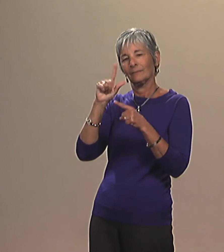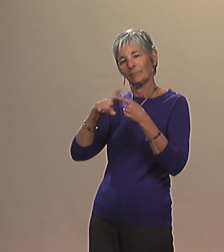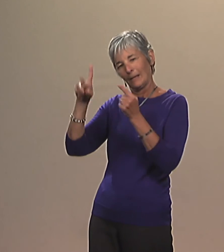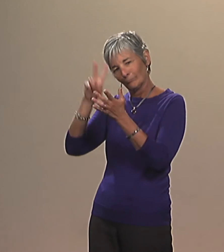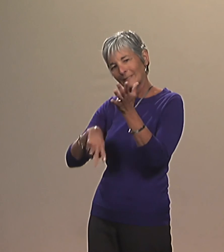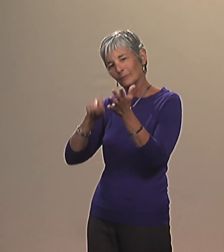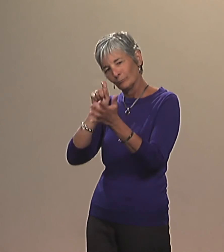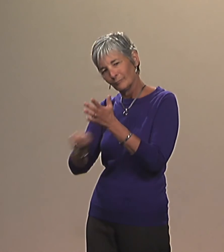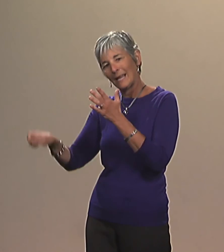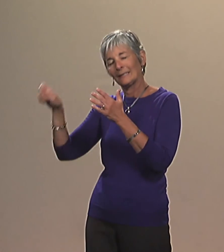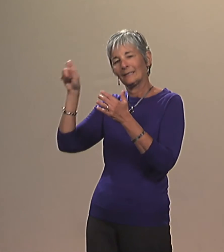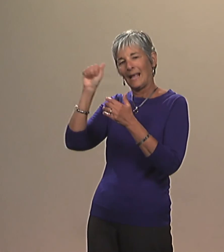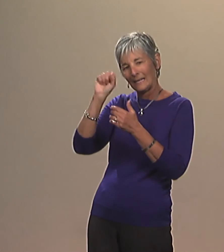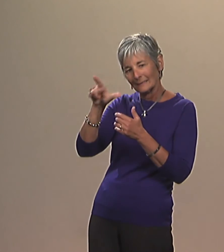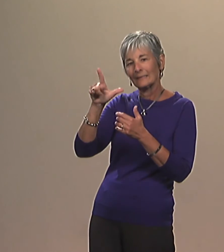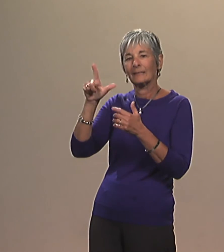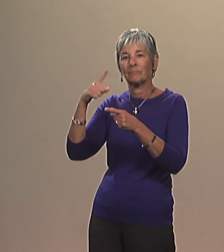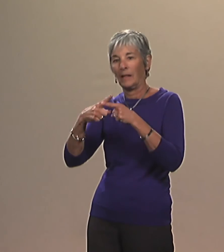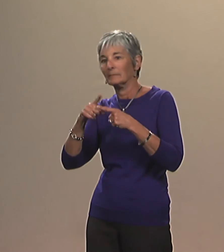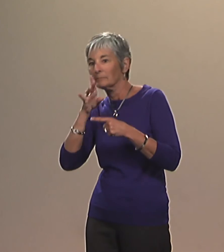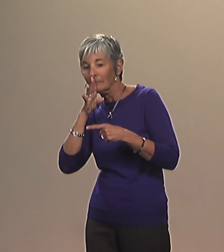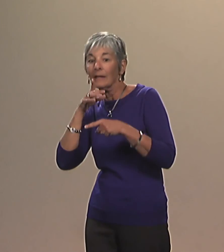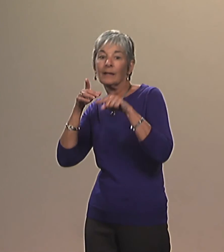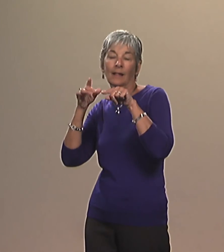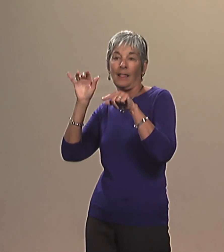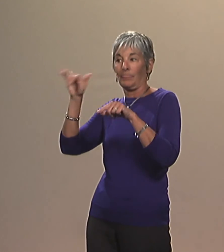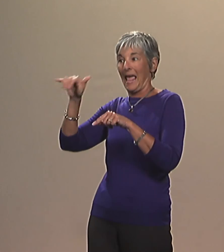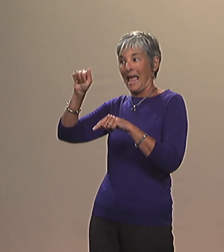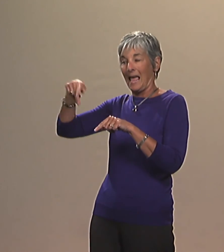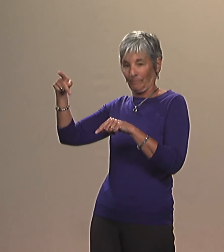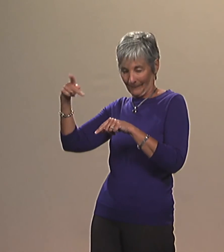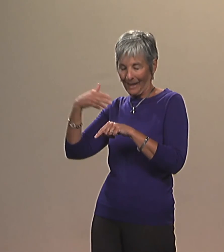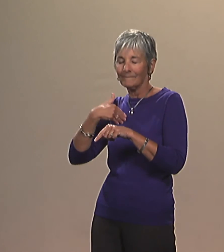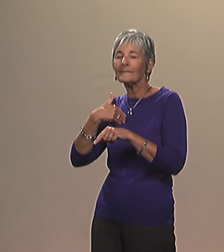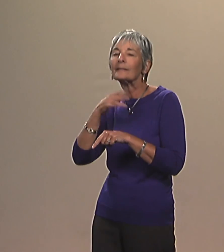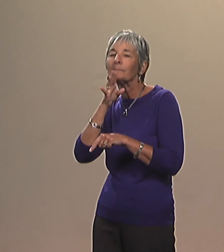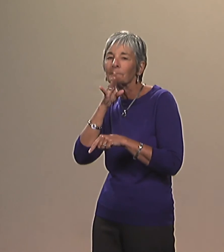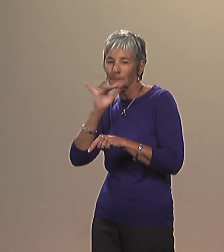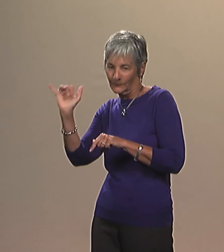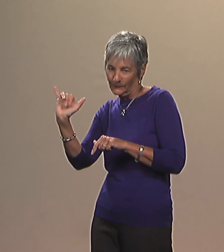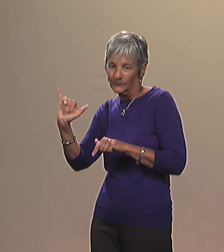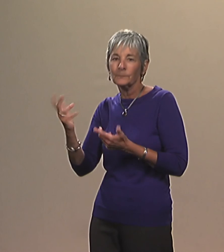ASL, but reading, writing, ASL, and also speaking. This app includes speech.